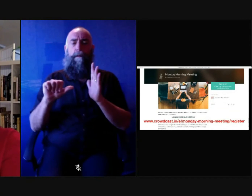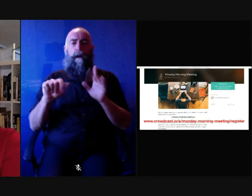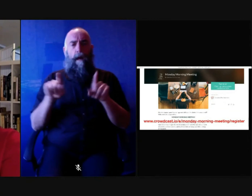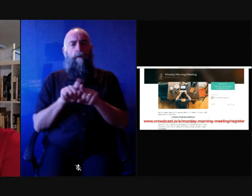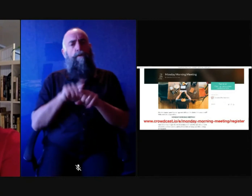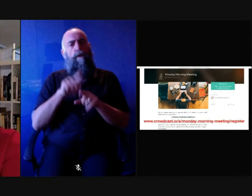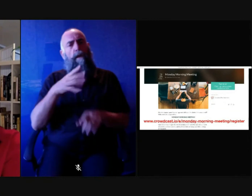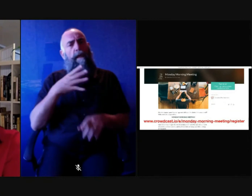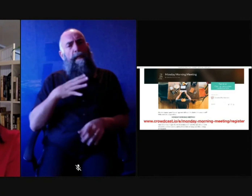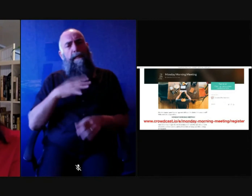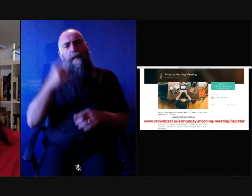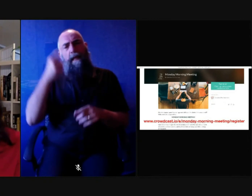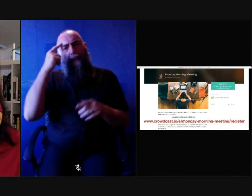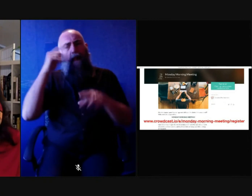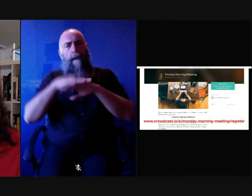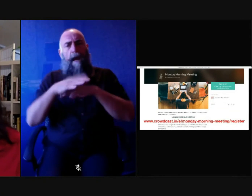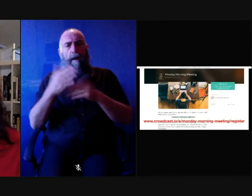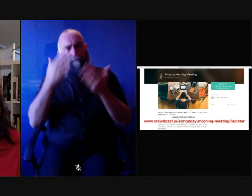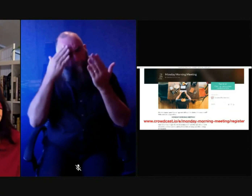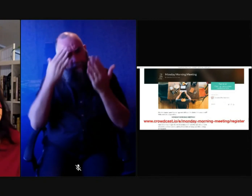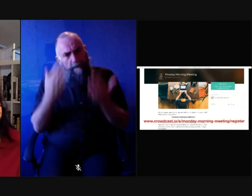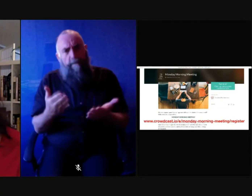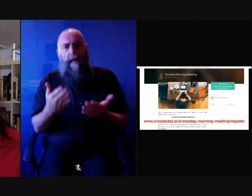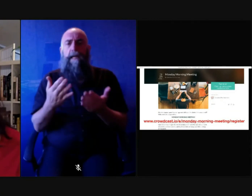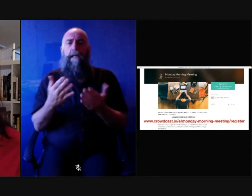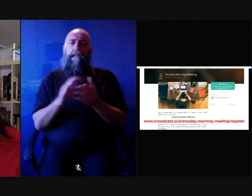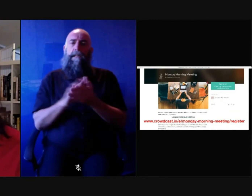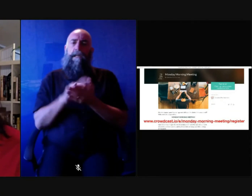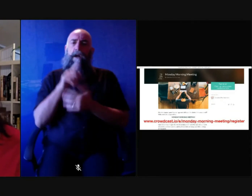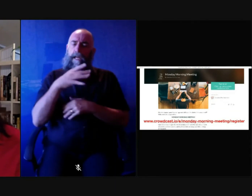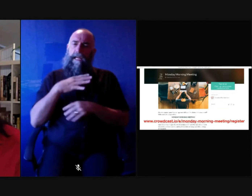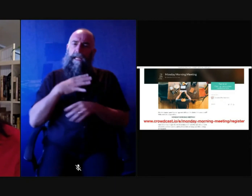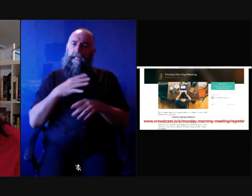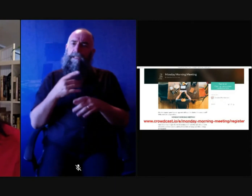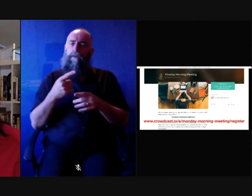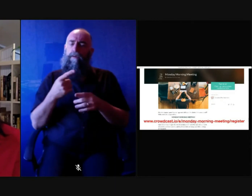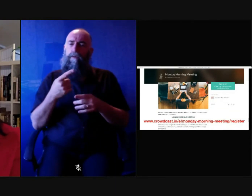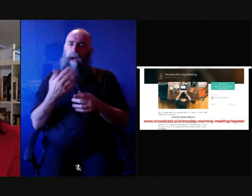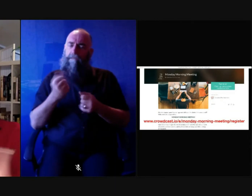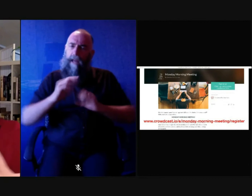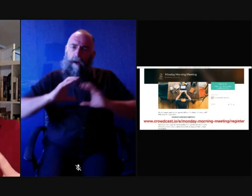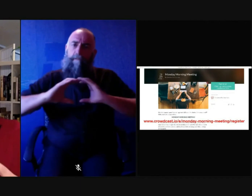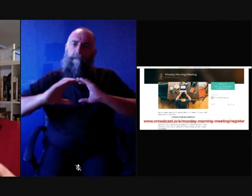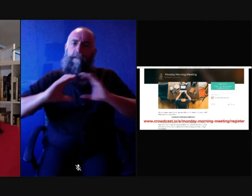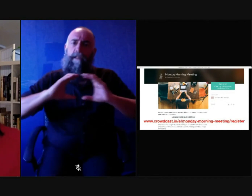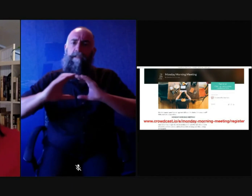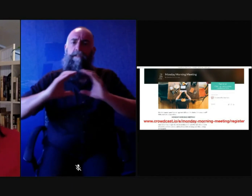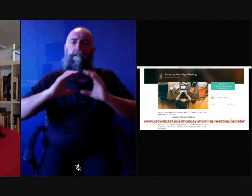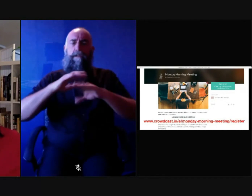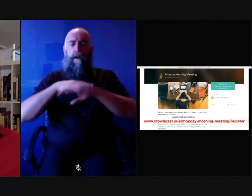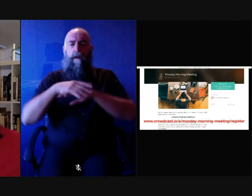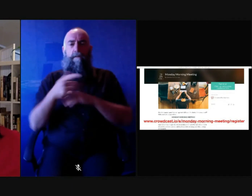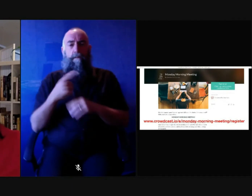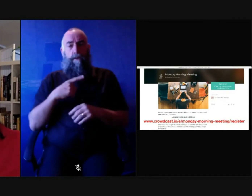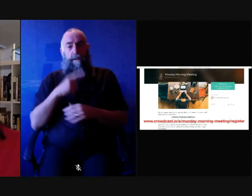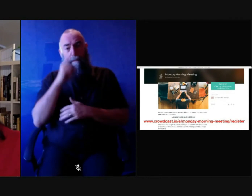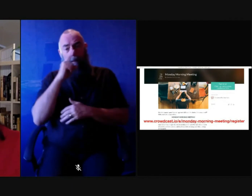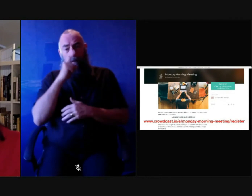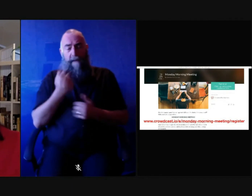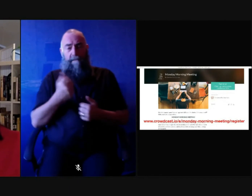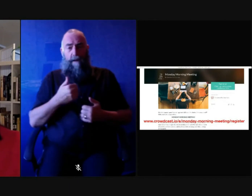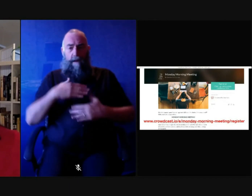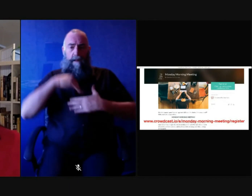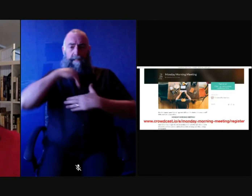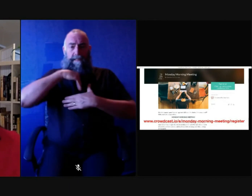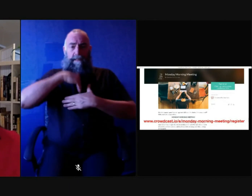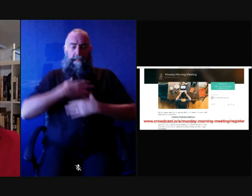be a really awkward conversation to have, and can also be a hard conversation to have when people are feeling anxious and distressed. But that